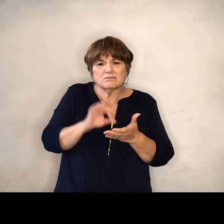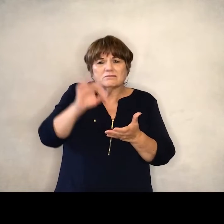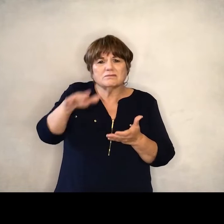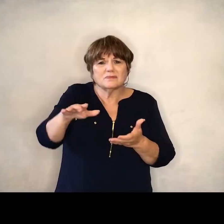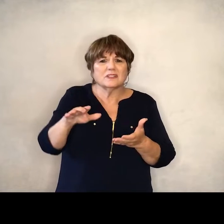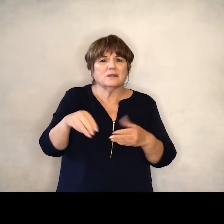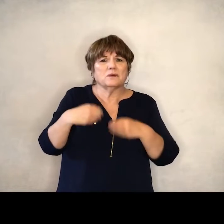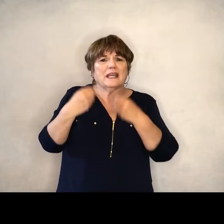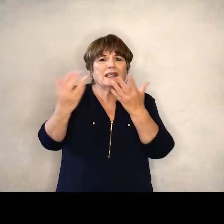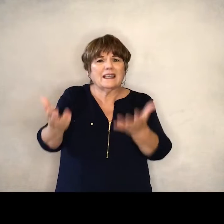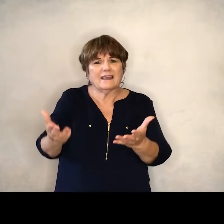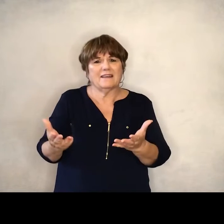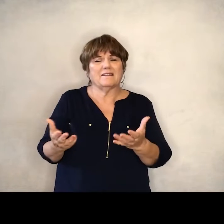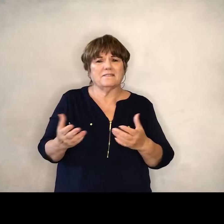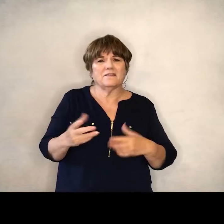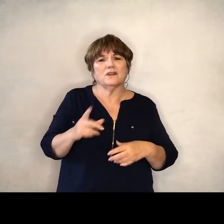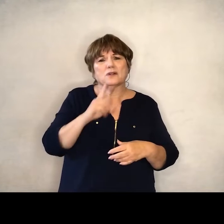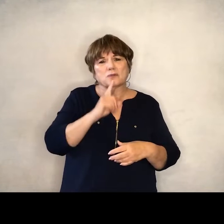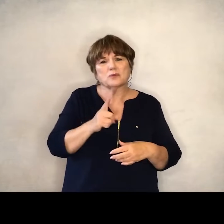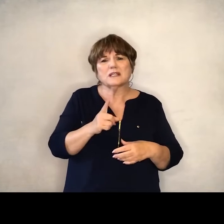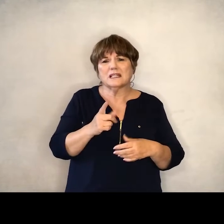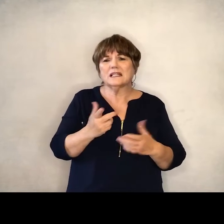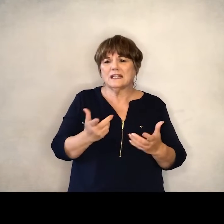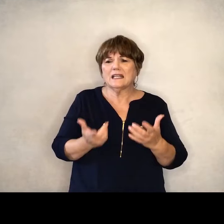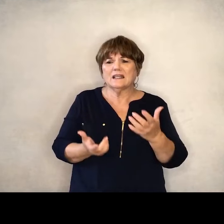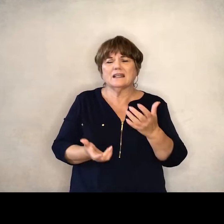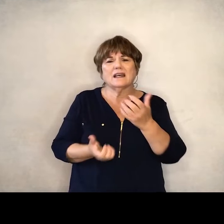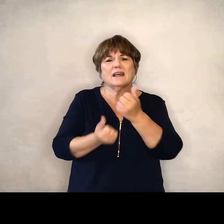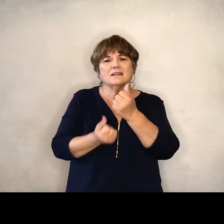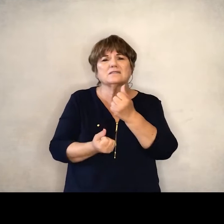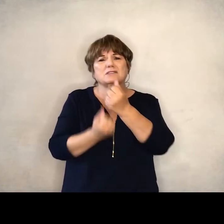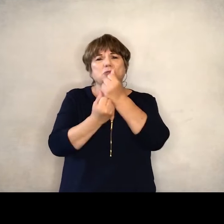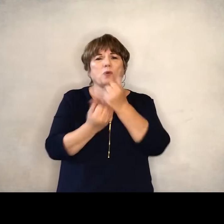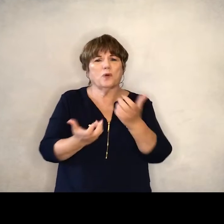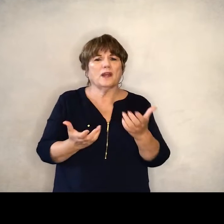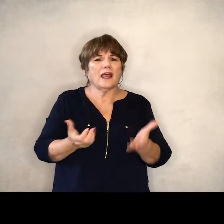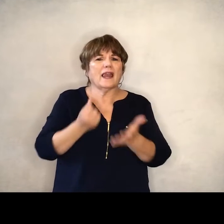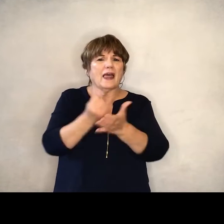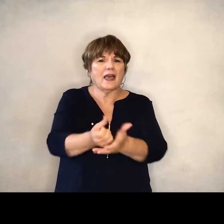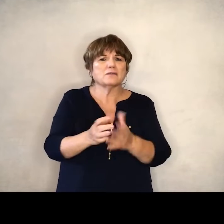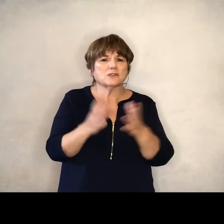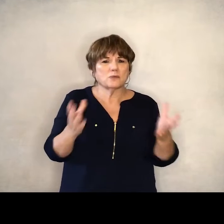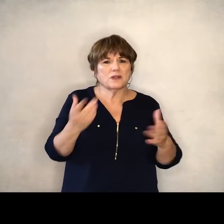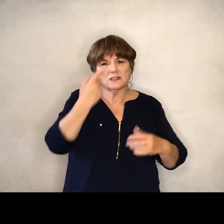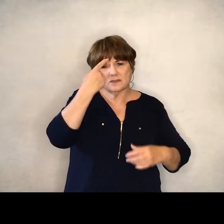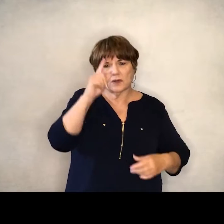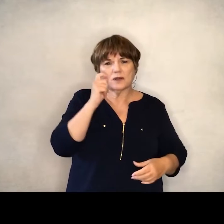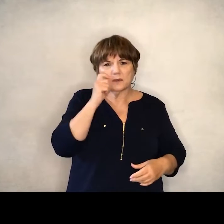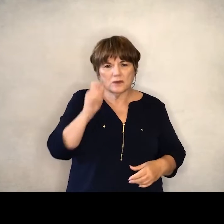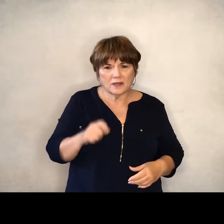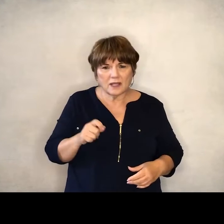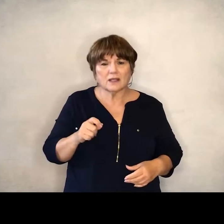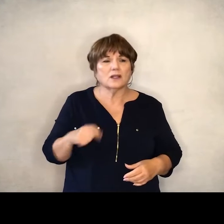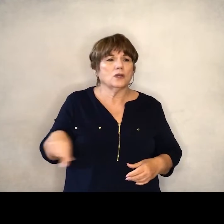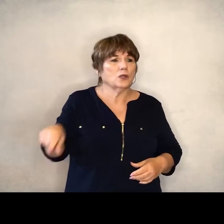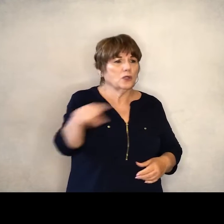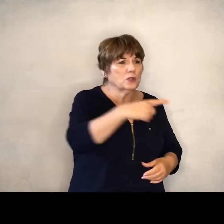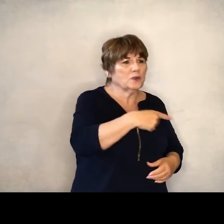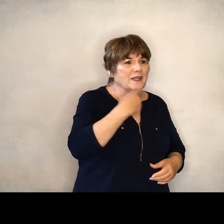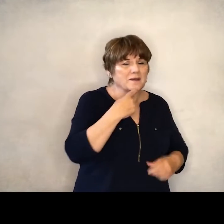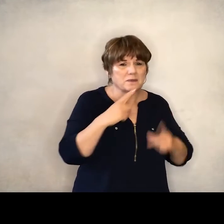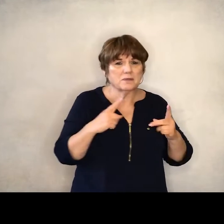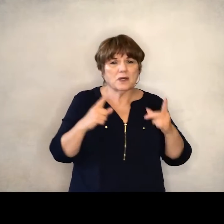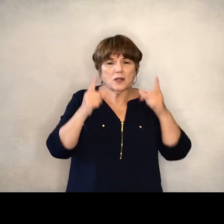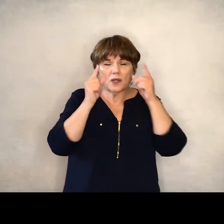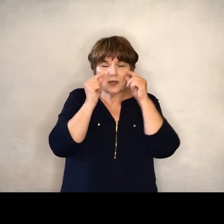so much and goes so far. So I'd like to have you close your eyes. We're going to take a